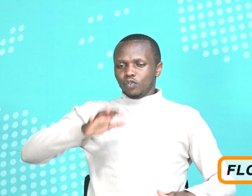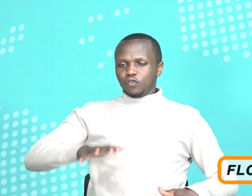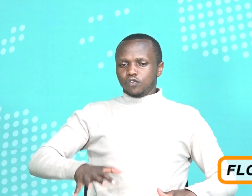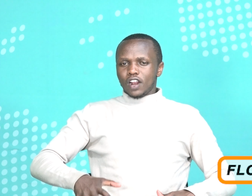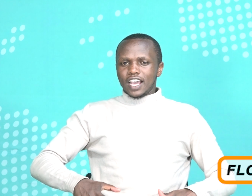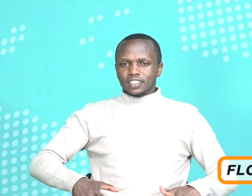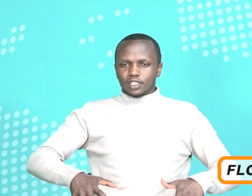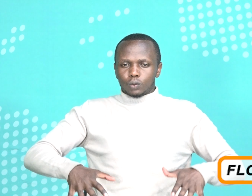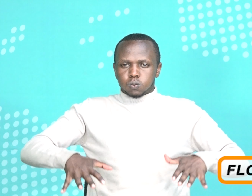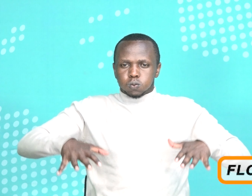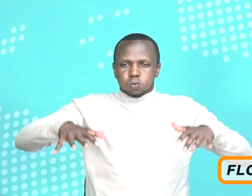floods,